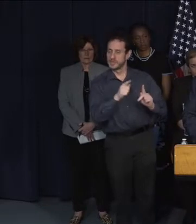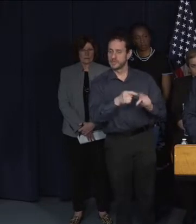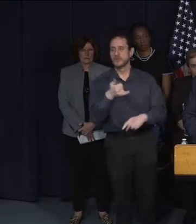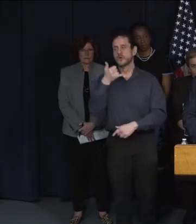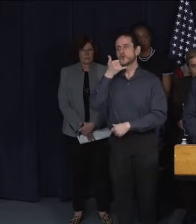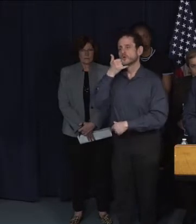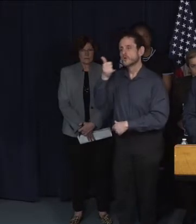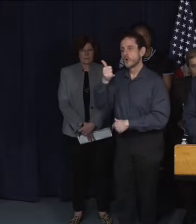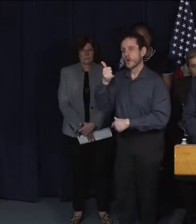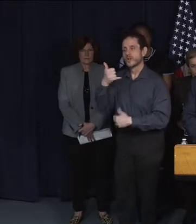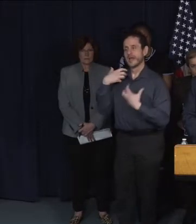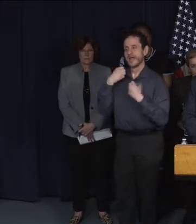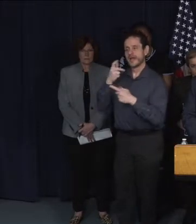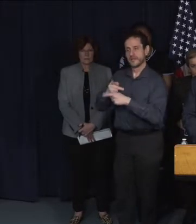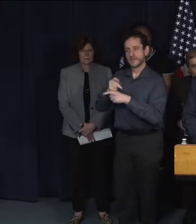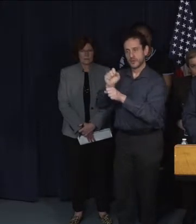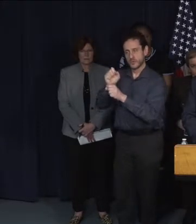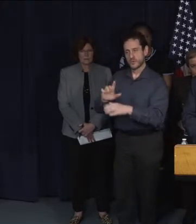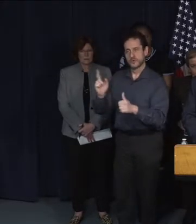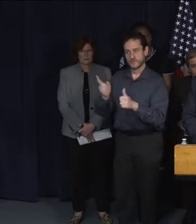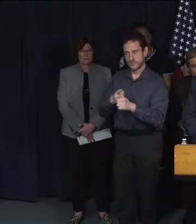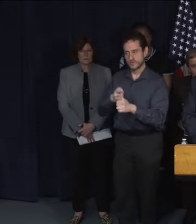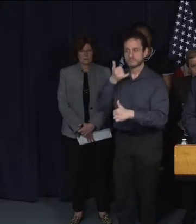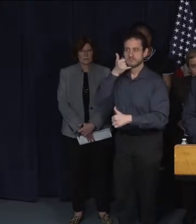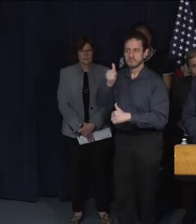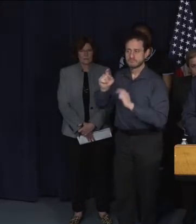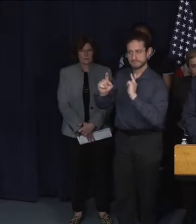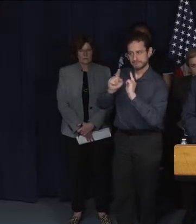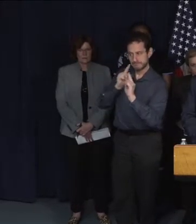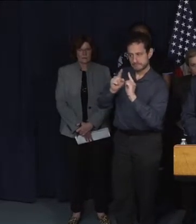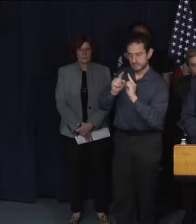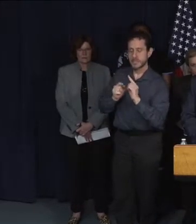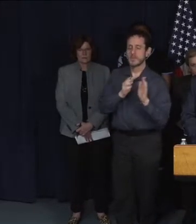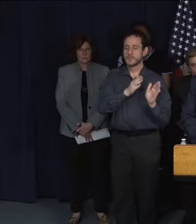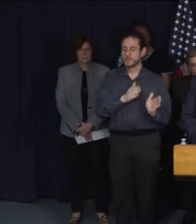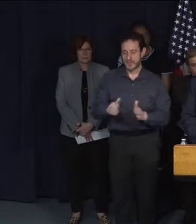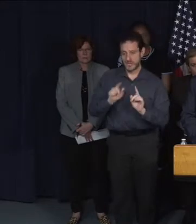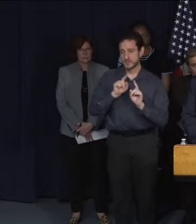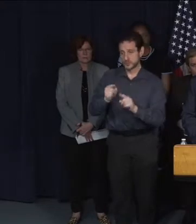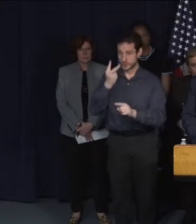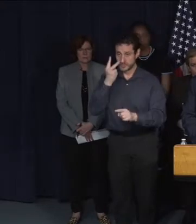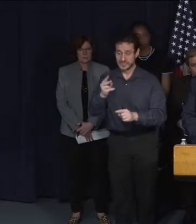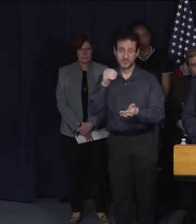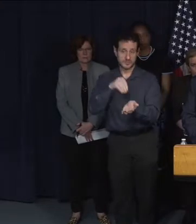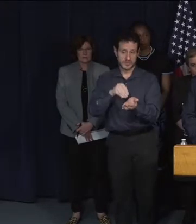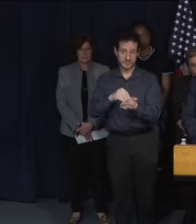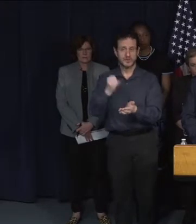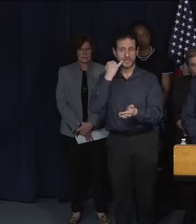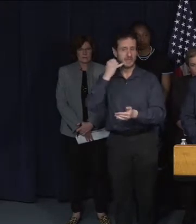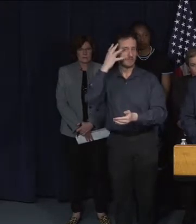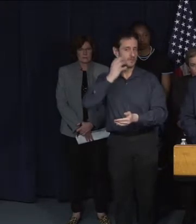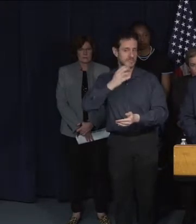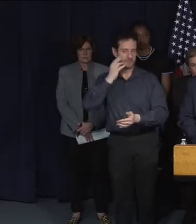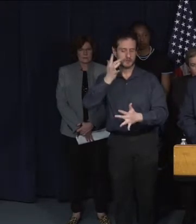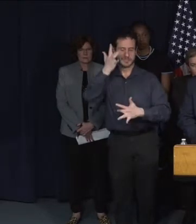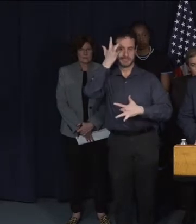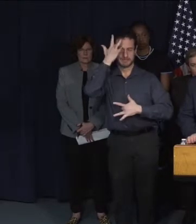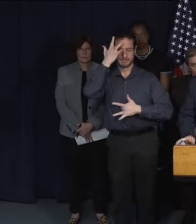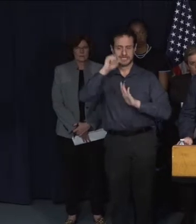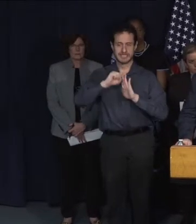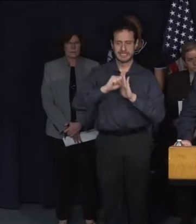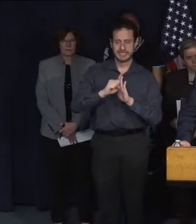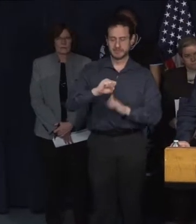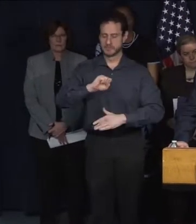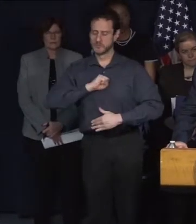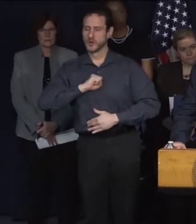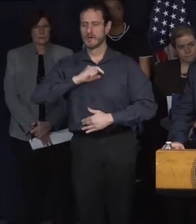healthcare provider first and plan to have a visit to your doctor if you're experiencing any symptoms. If you're